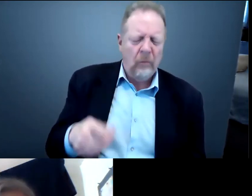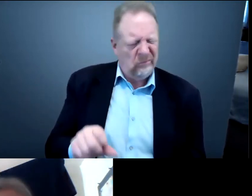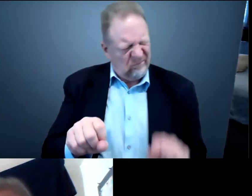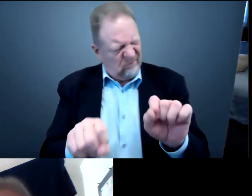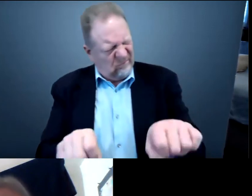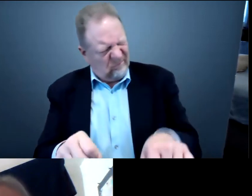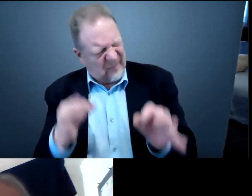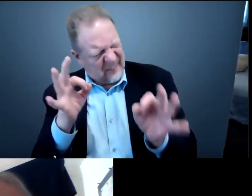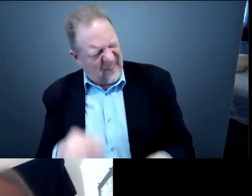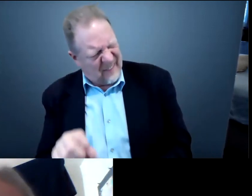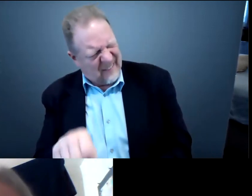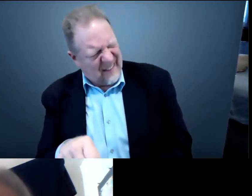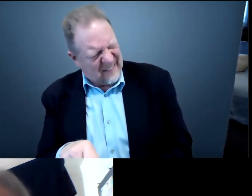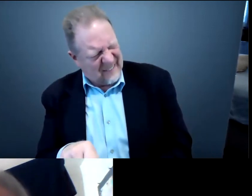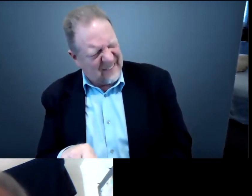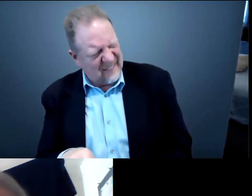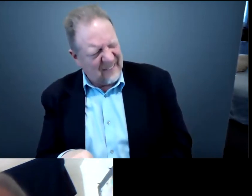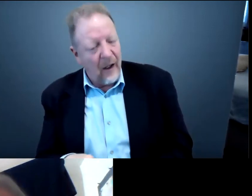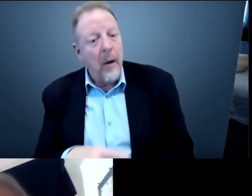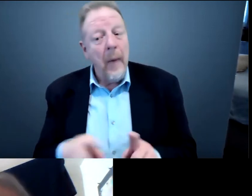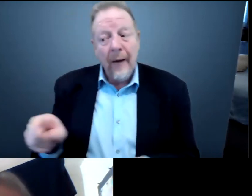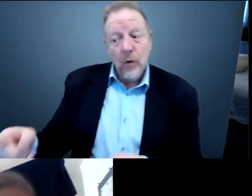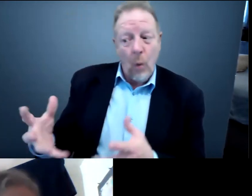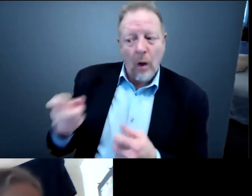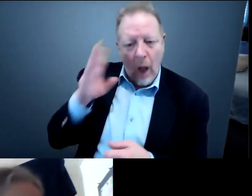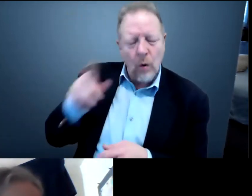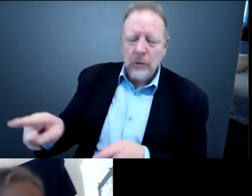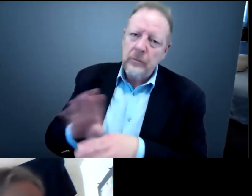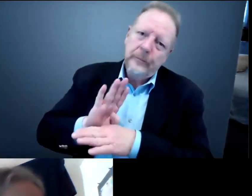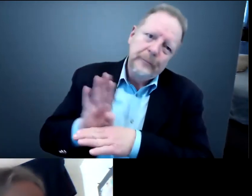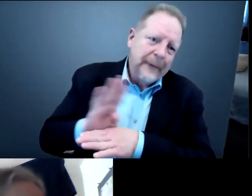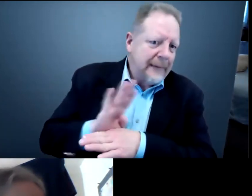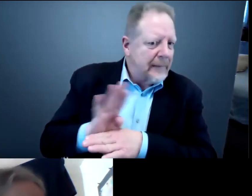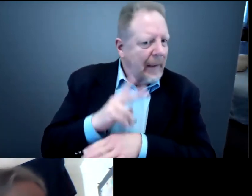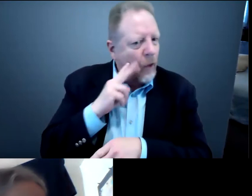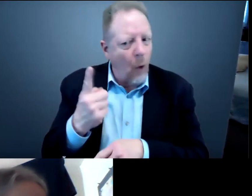you. But the other thing is, if she wants to, I know she's a busy person.